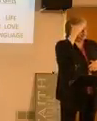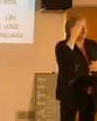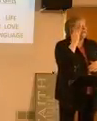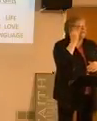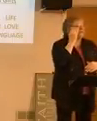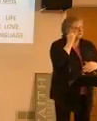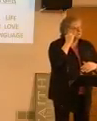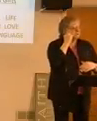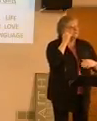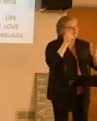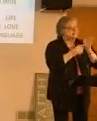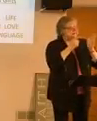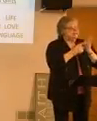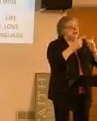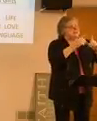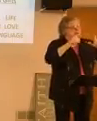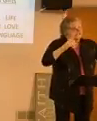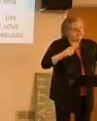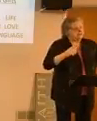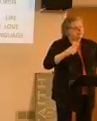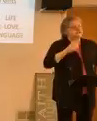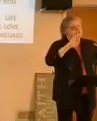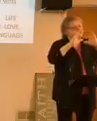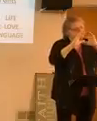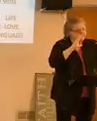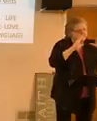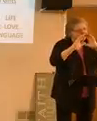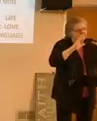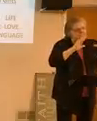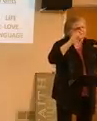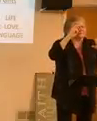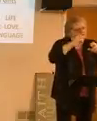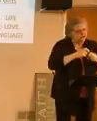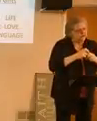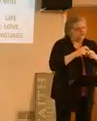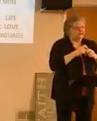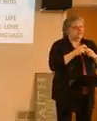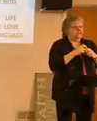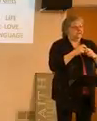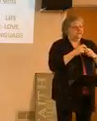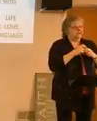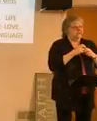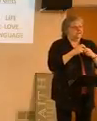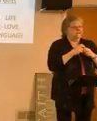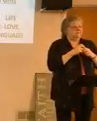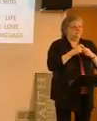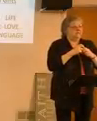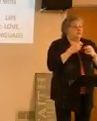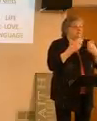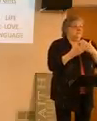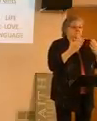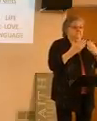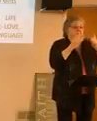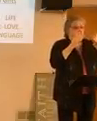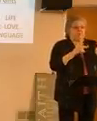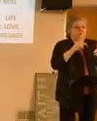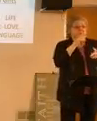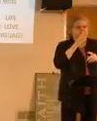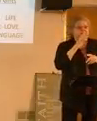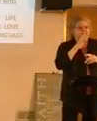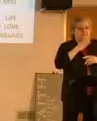how difficult sometimes it is to communicate with someone else who perhaps doesn't